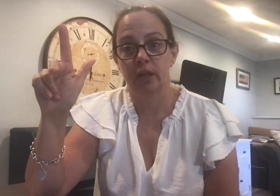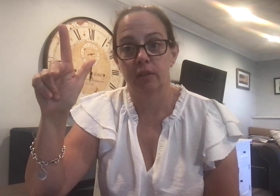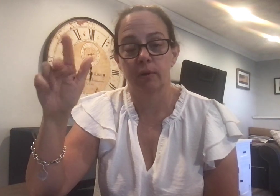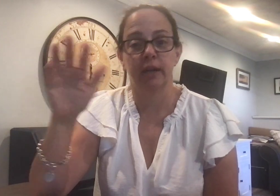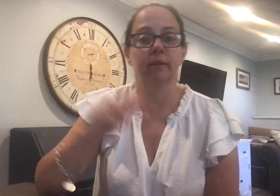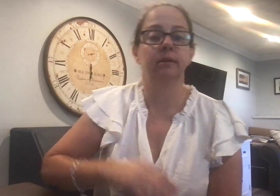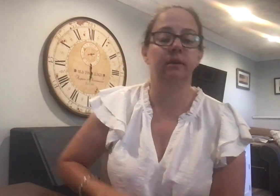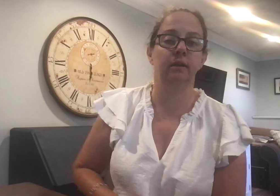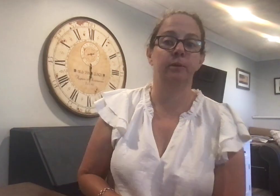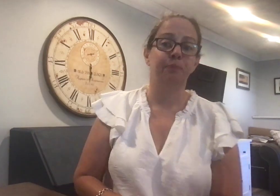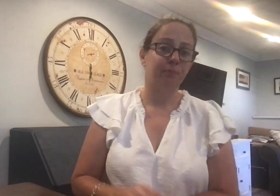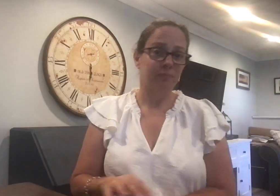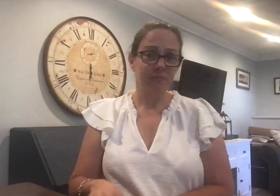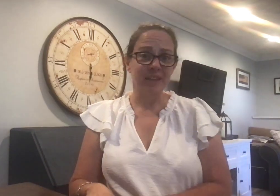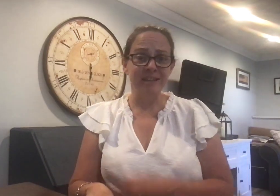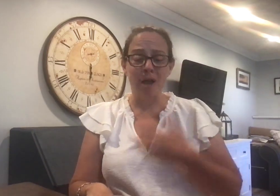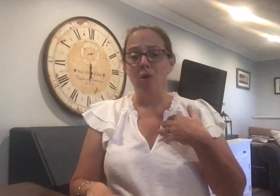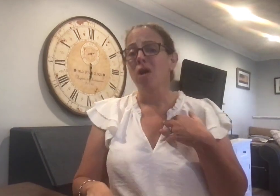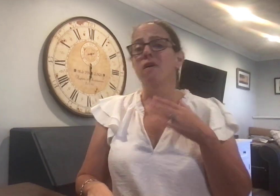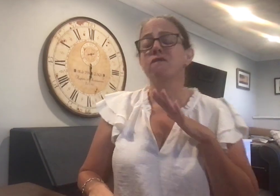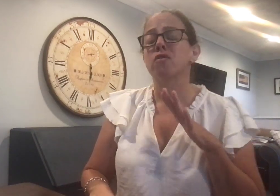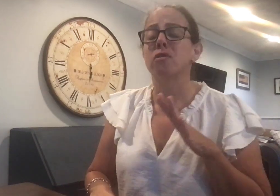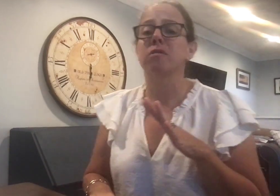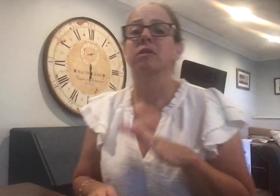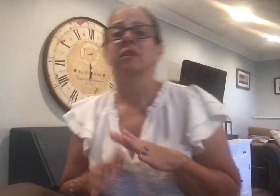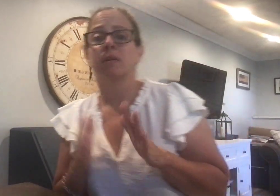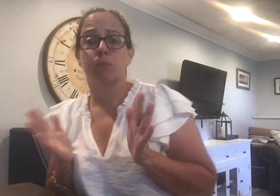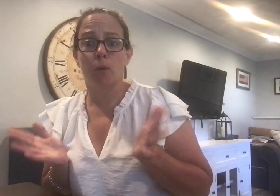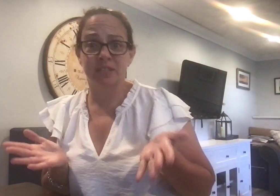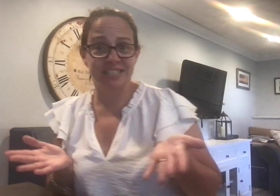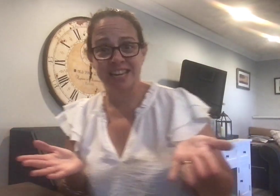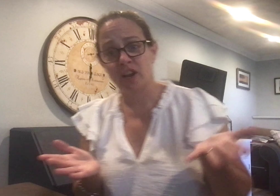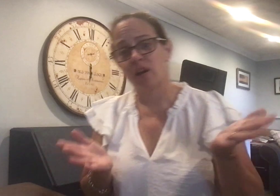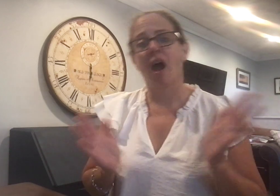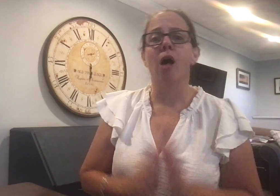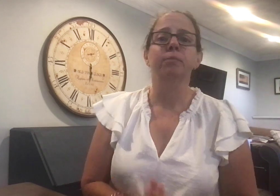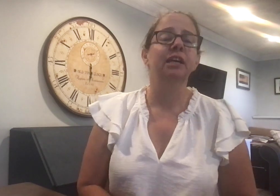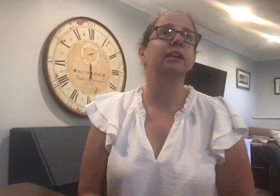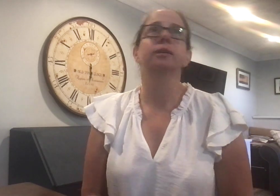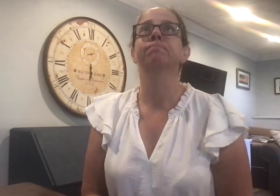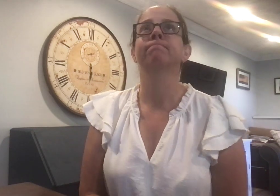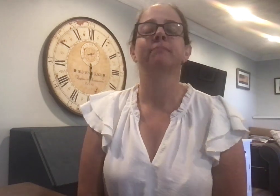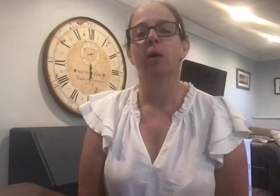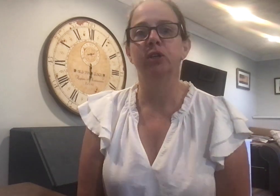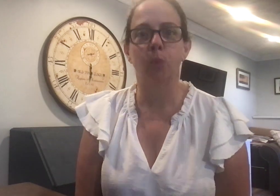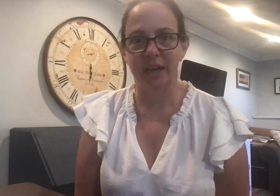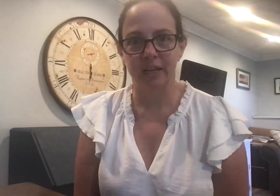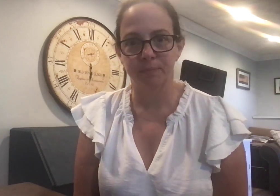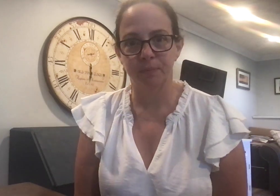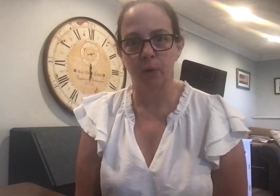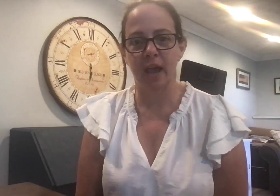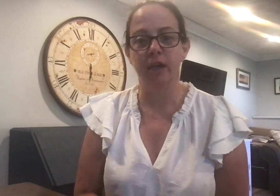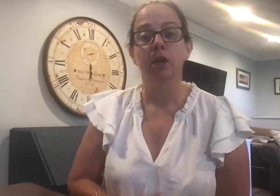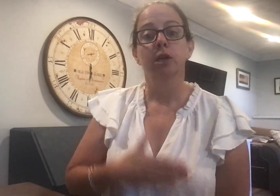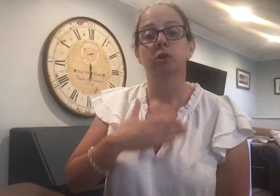23. Now, for purposes here, I'll be 20, okay? So I'd